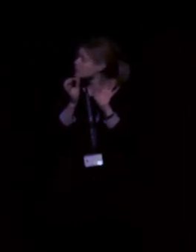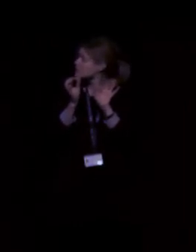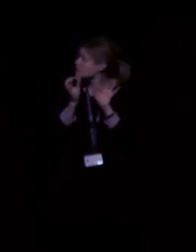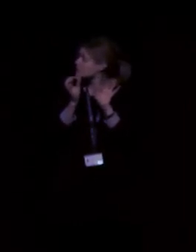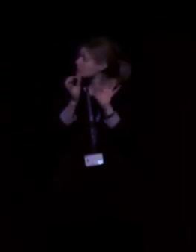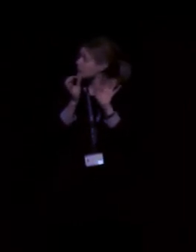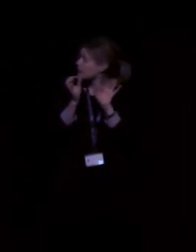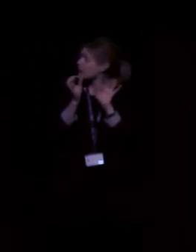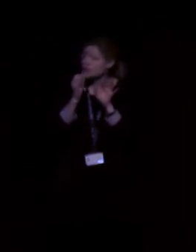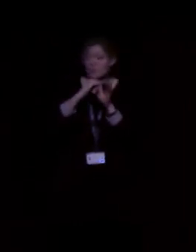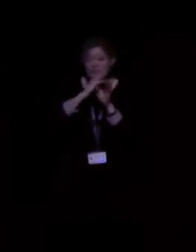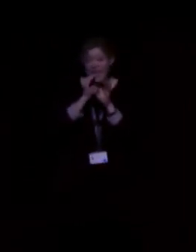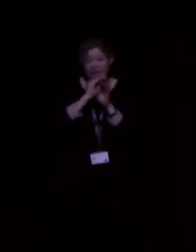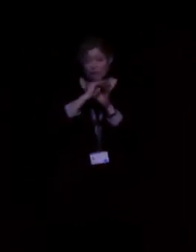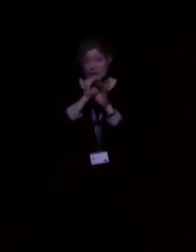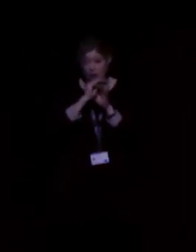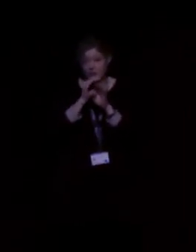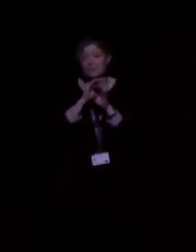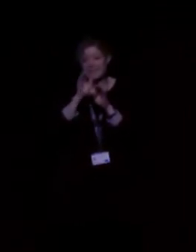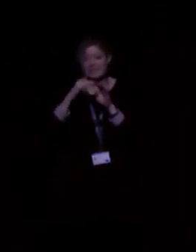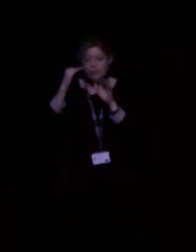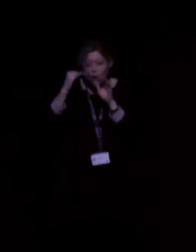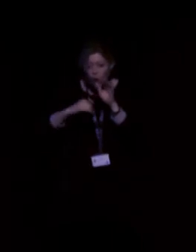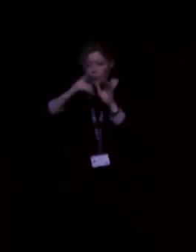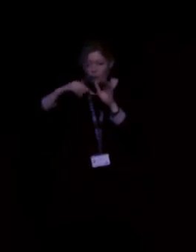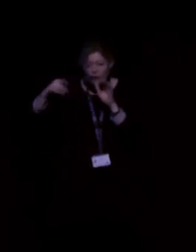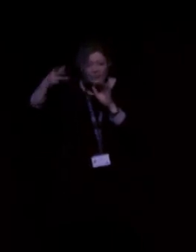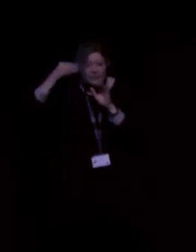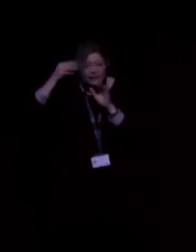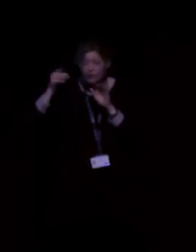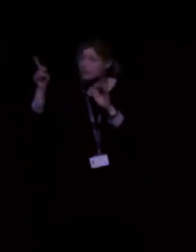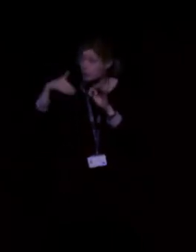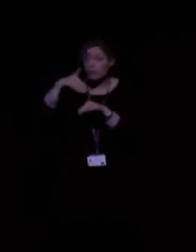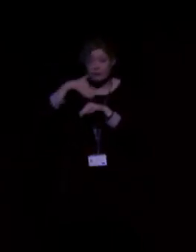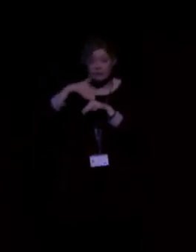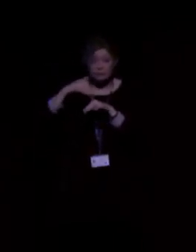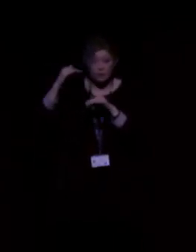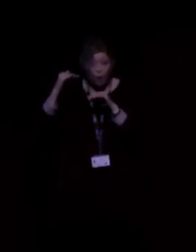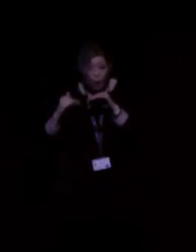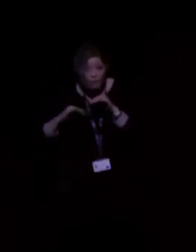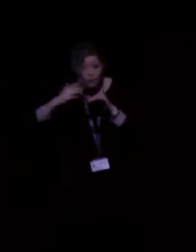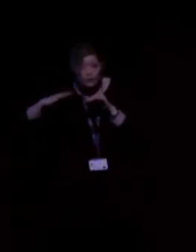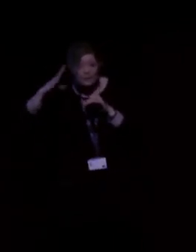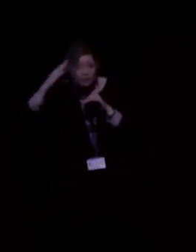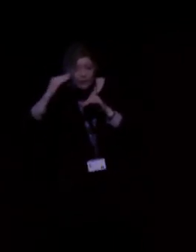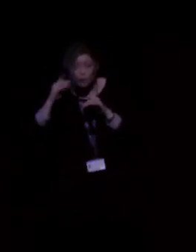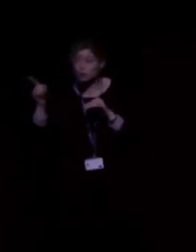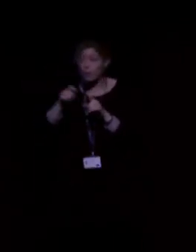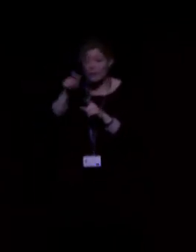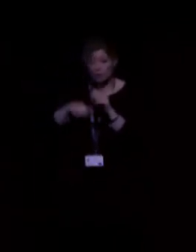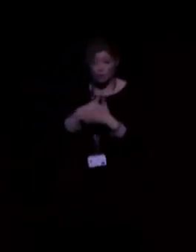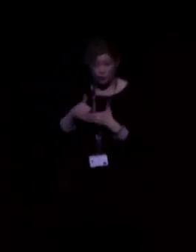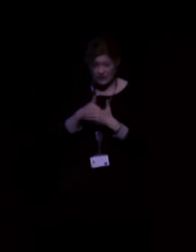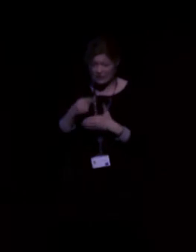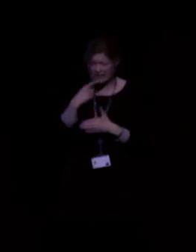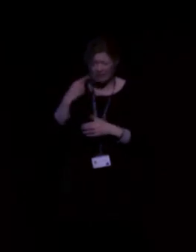fluctuating low-frequency hearing loss. So normally, prior to the attack, patients will describe that the ear is starting to feel full,